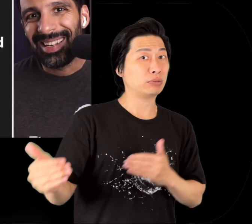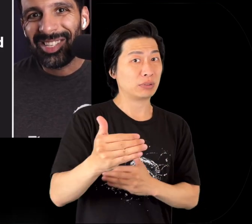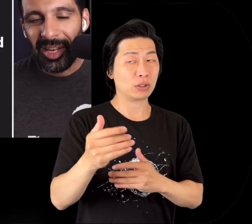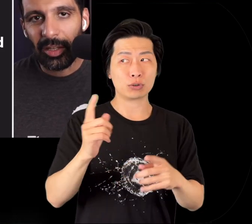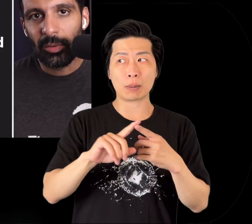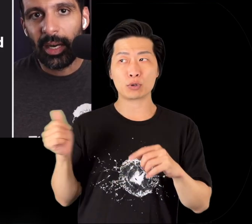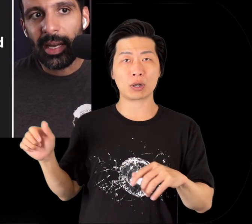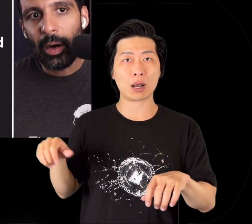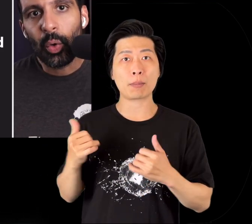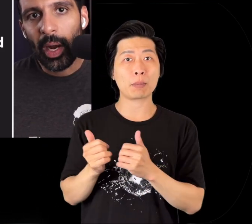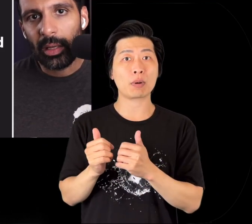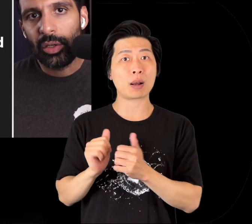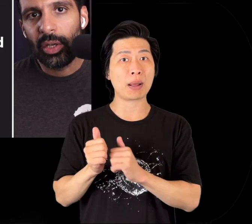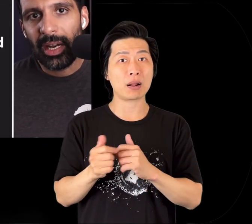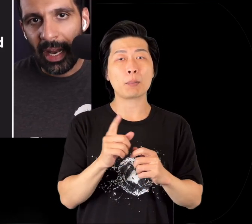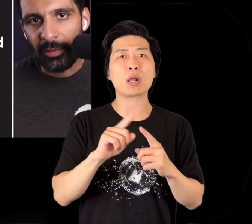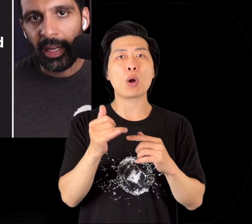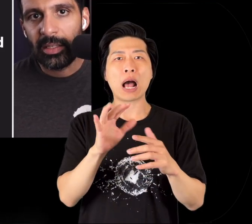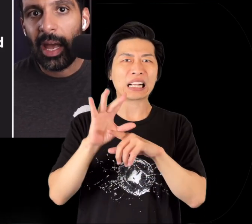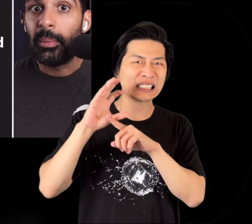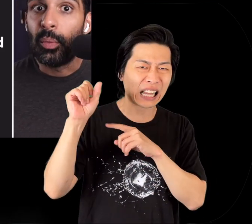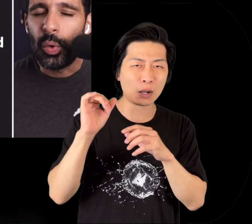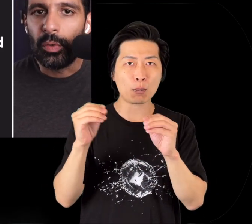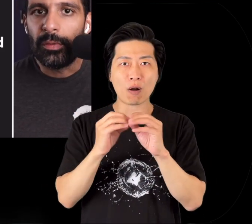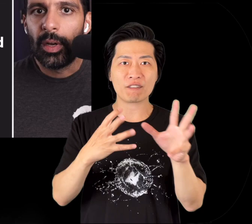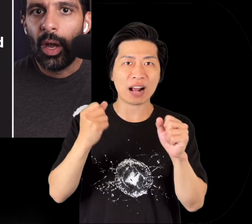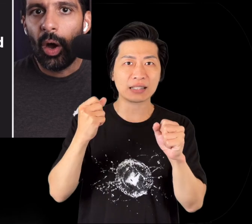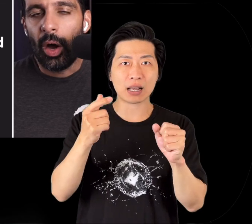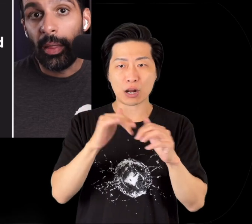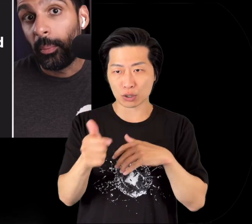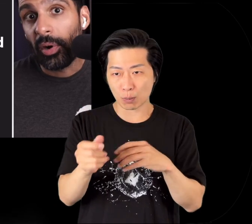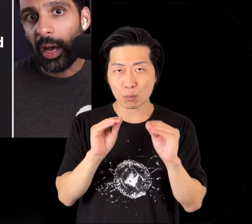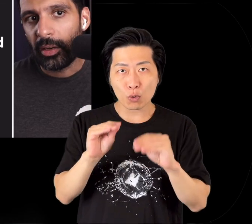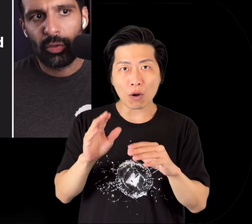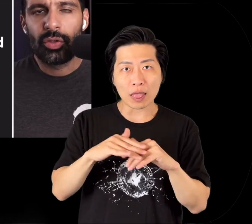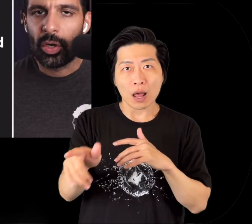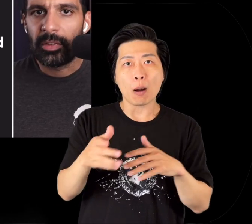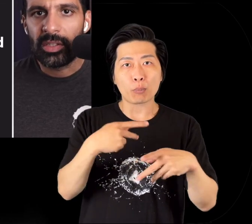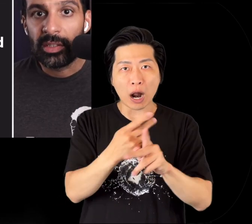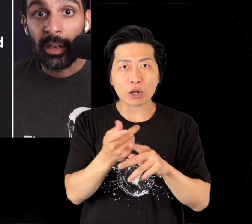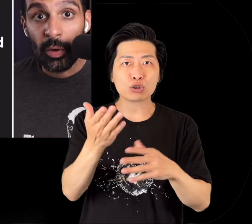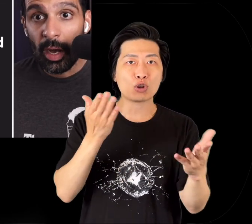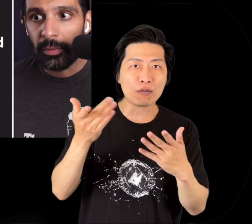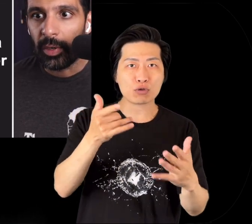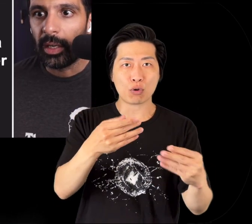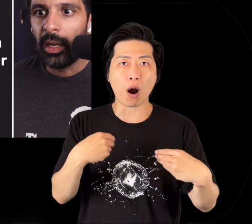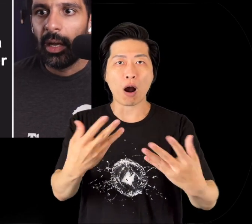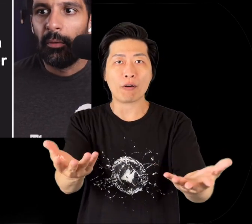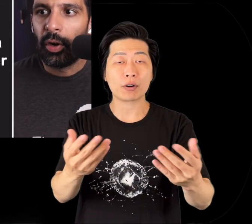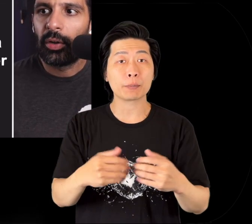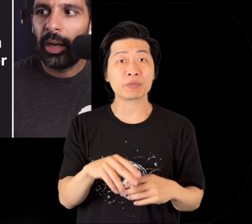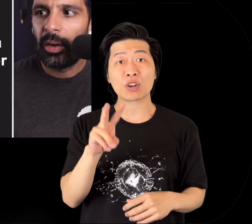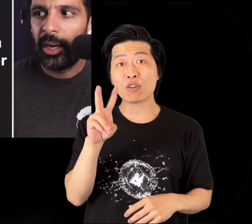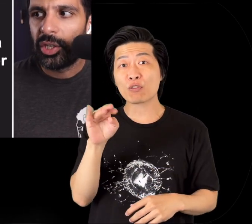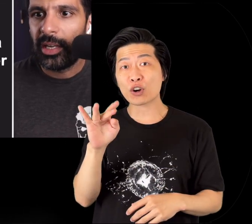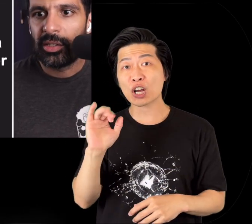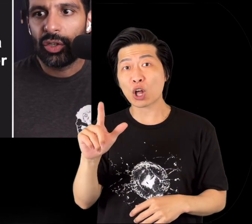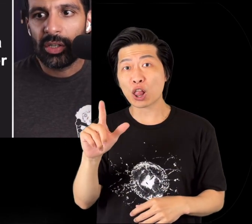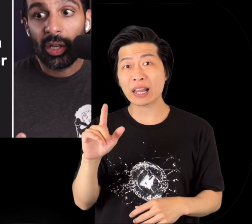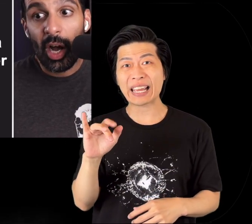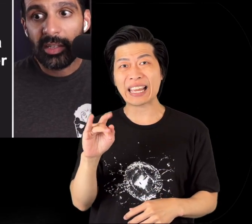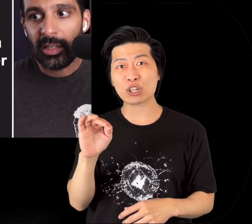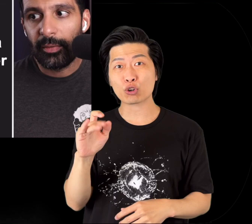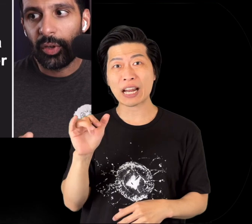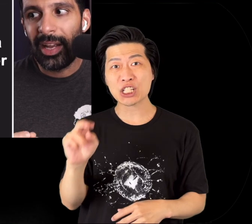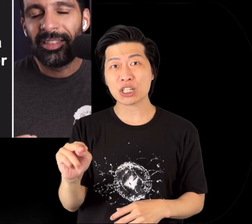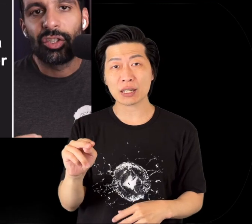maybe accelerate how quickly you can innovate and move on the products or services that you're offering. Vertical integration isn't just